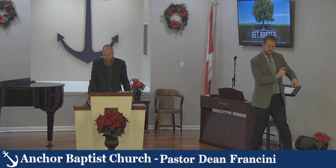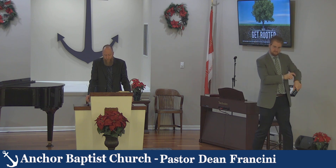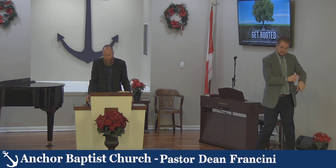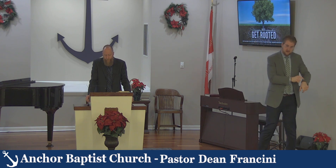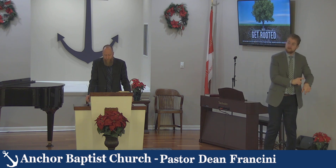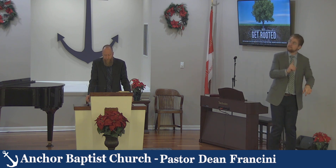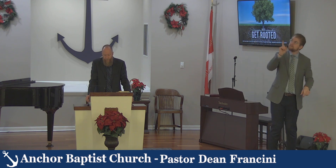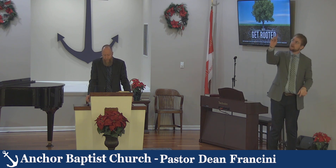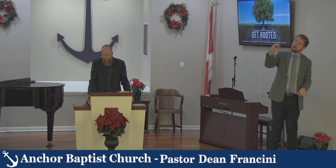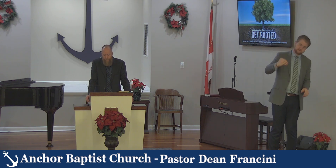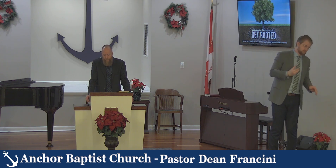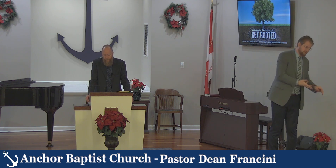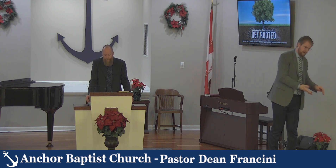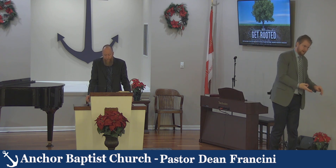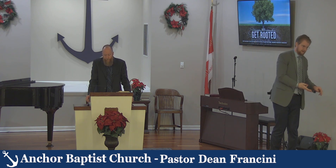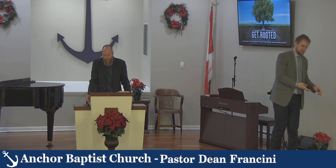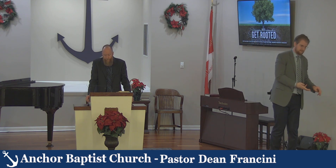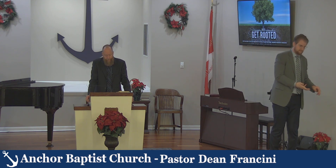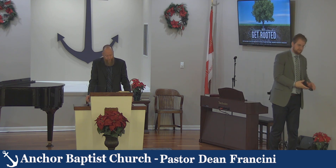Wake up and redeem the time.